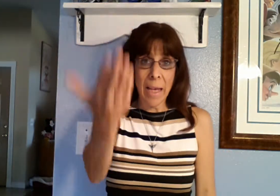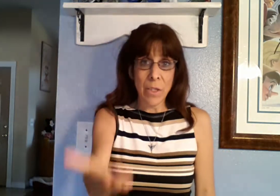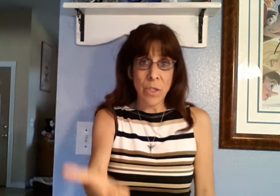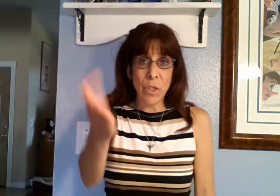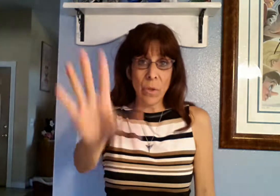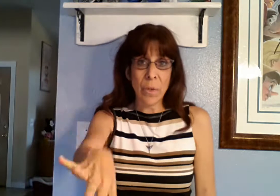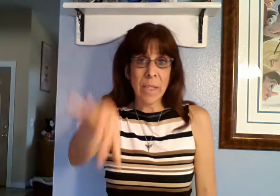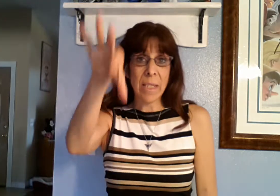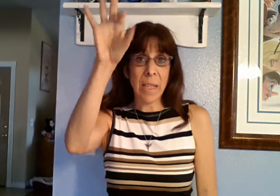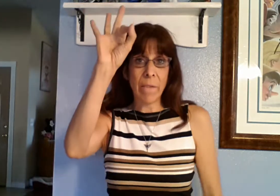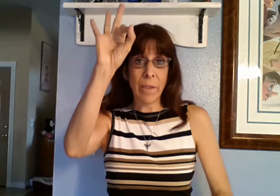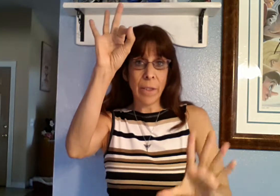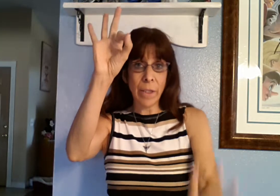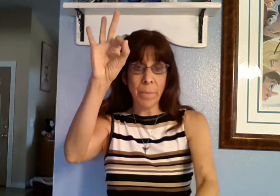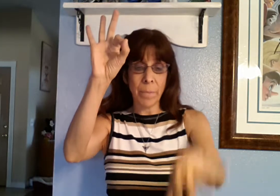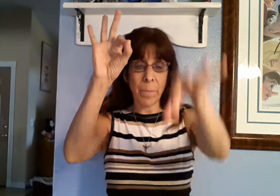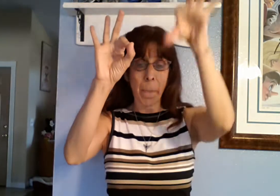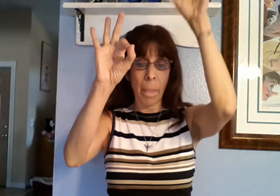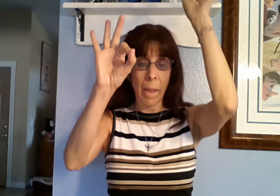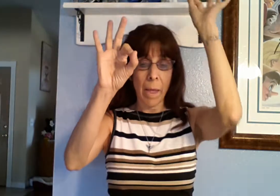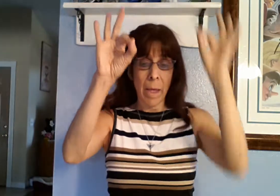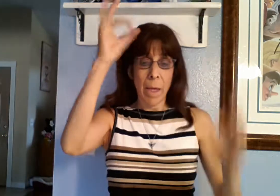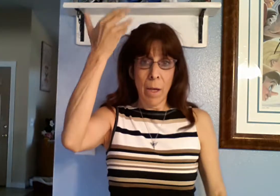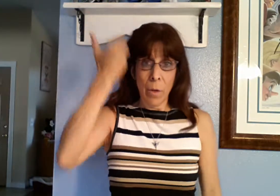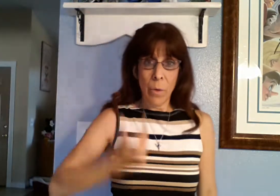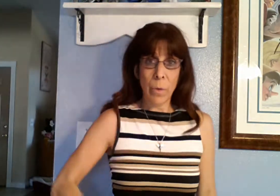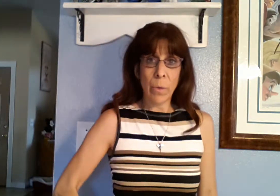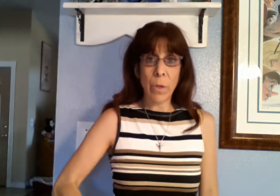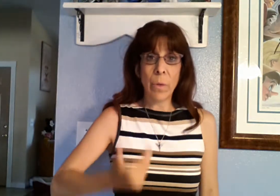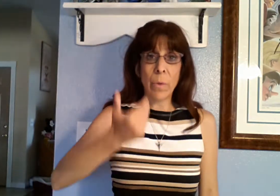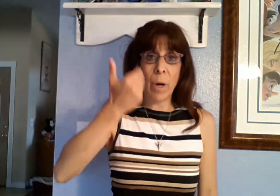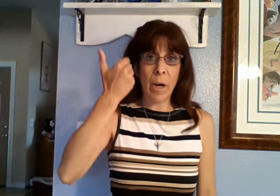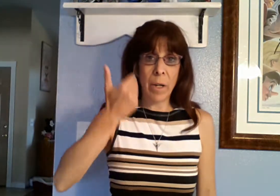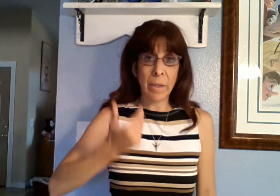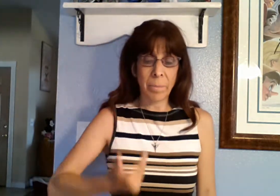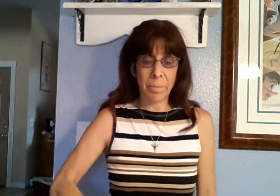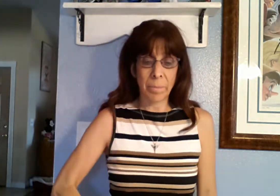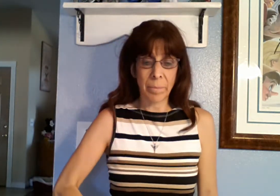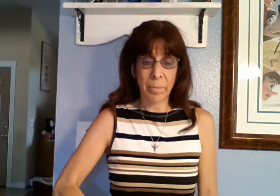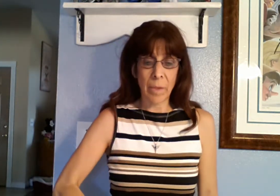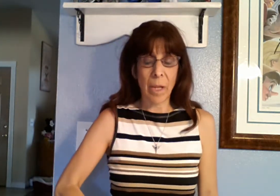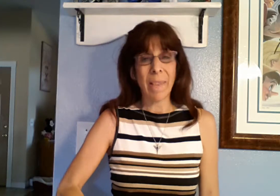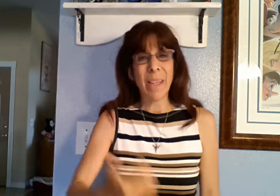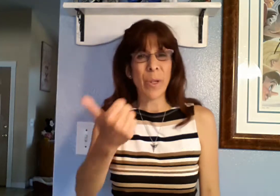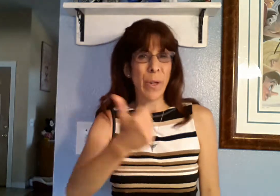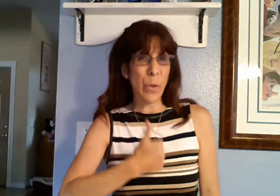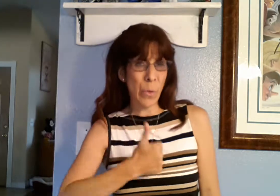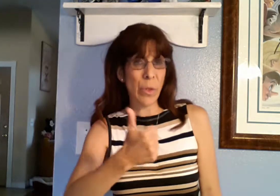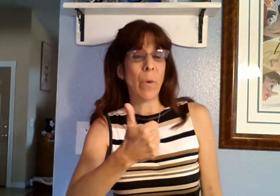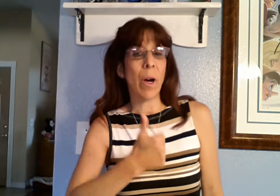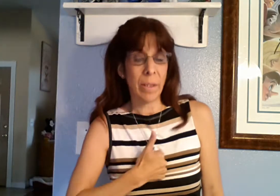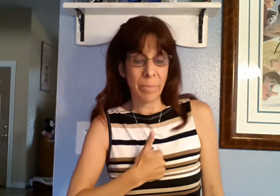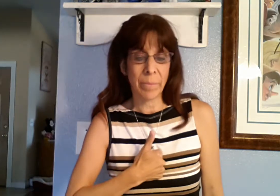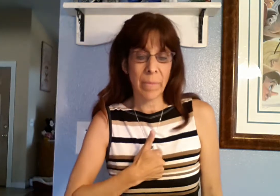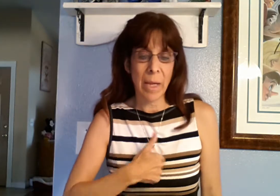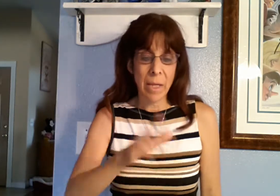as you discover who you are. I think we're going who you are. So